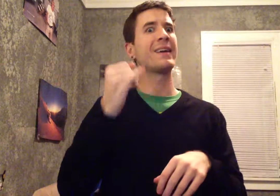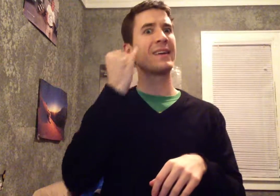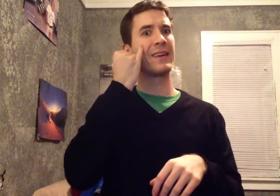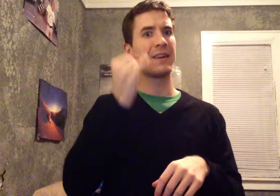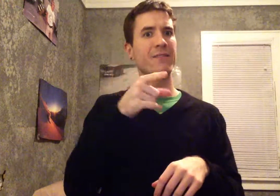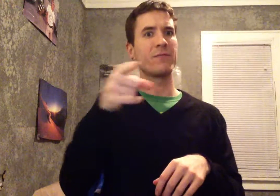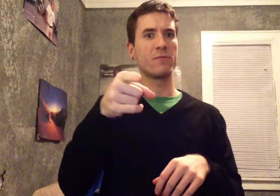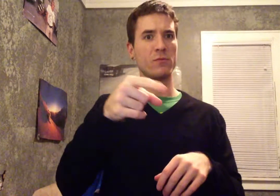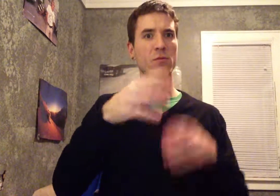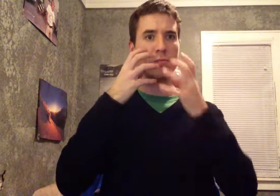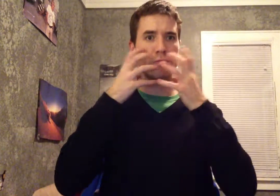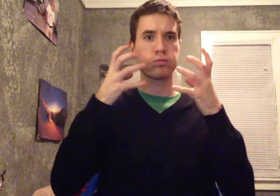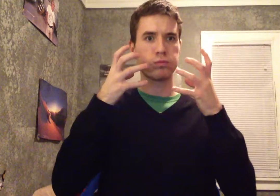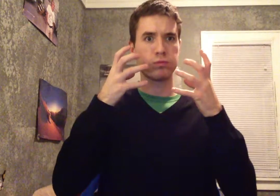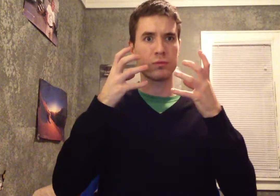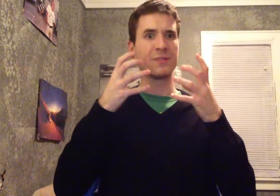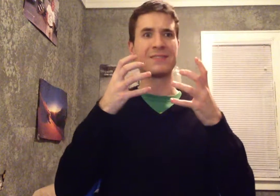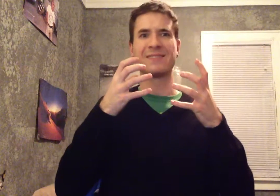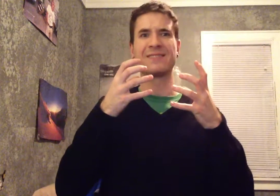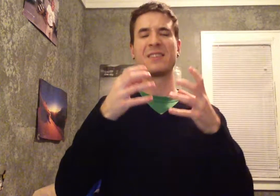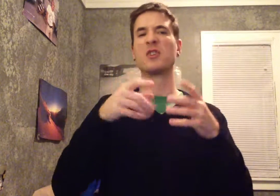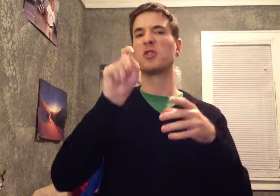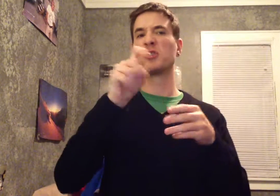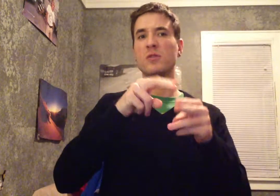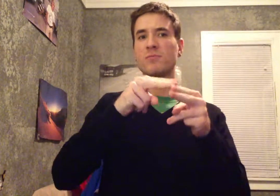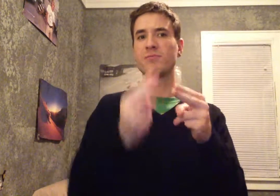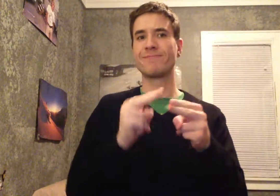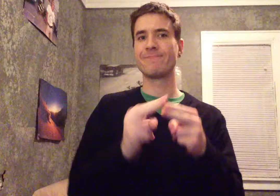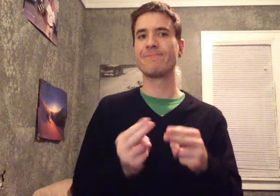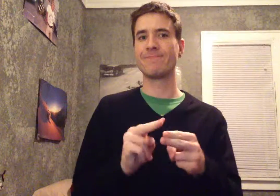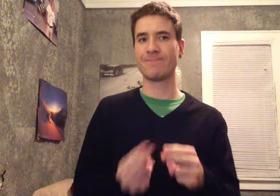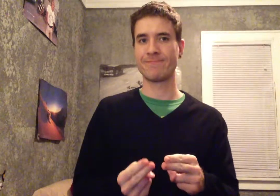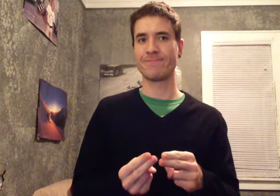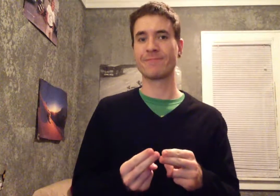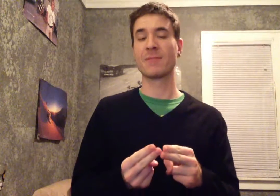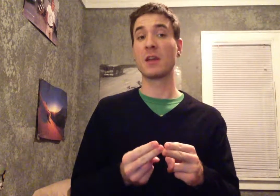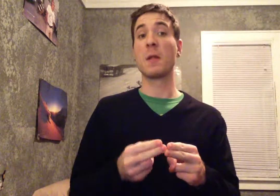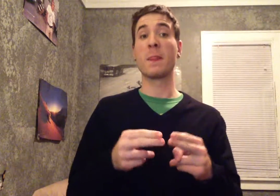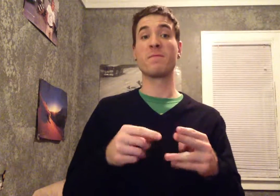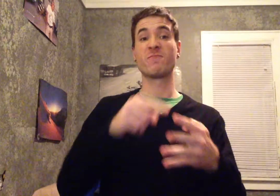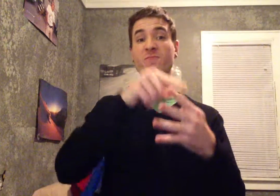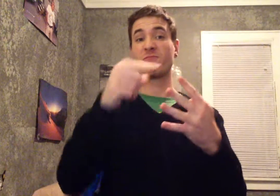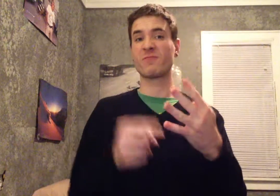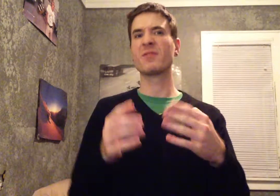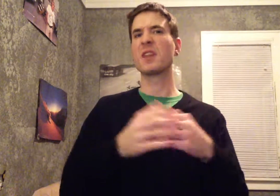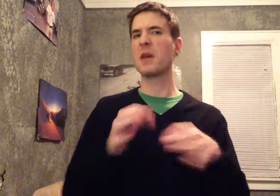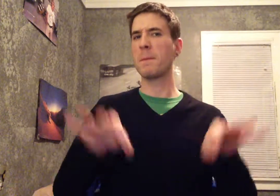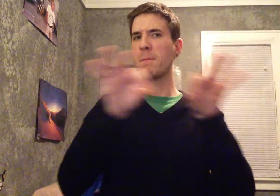in how well you control your blood sugar. When lifestyle changes aren't enough to bring blood glucose